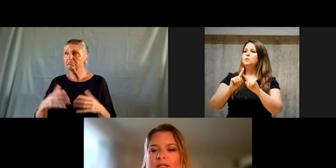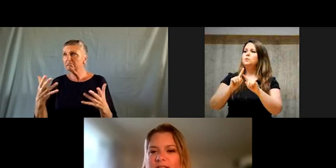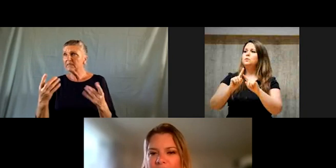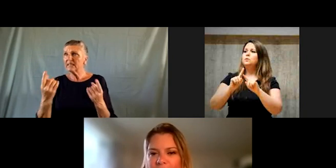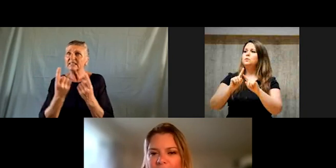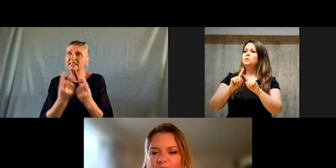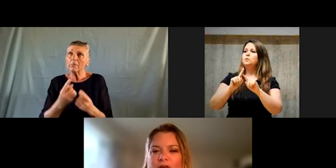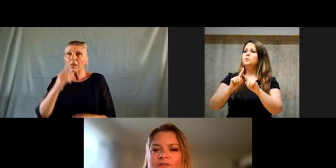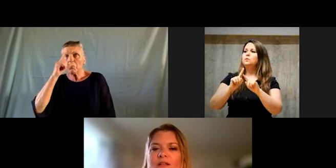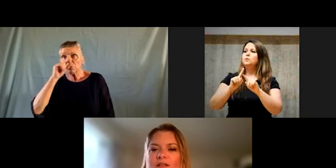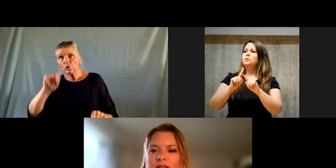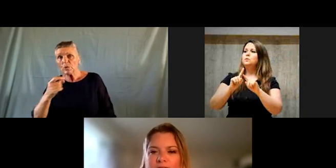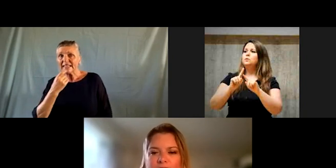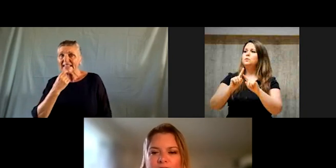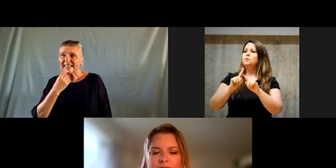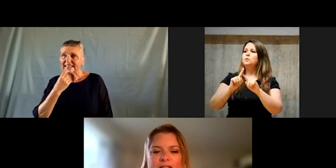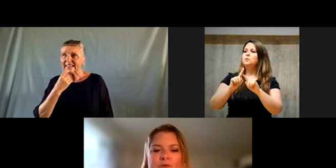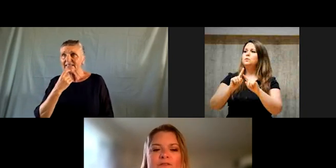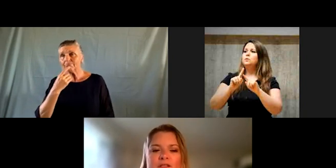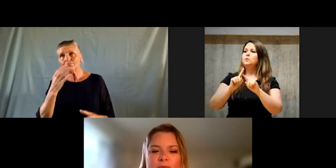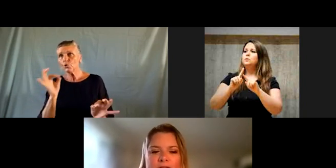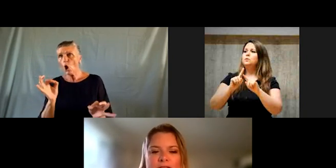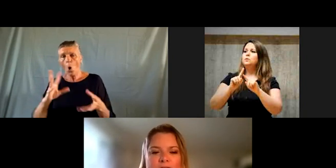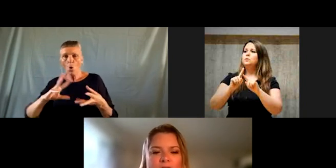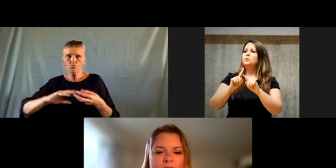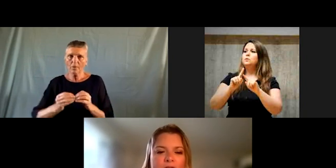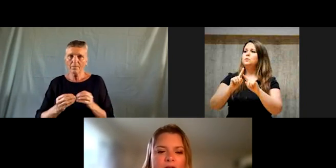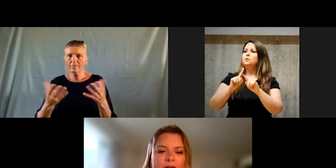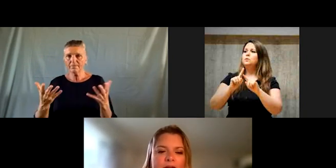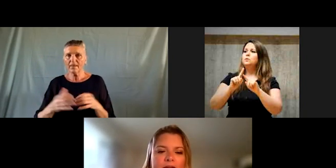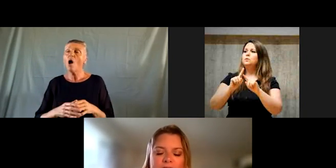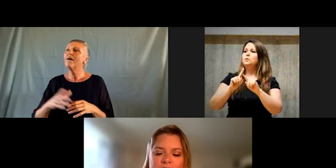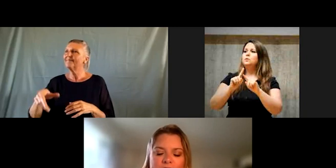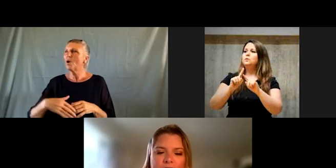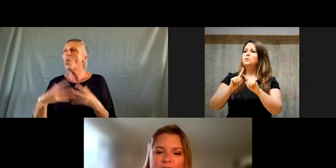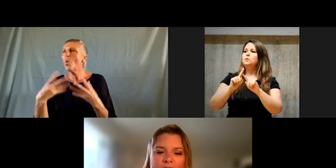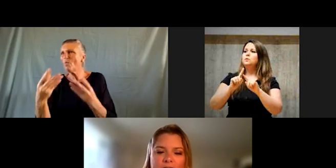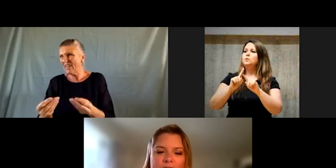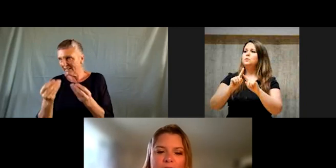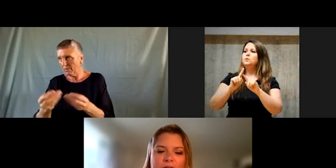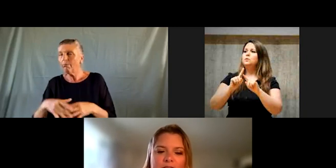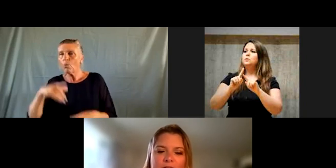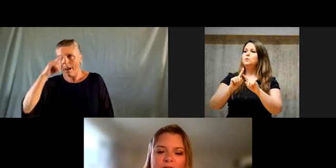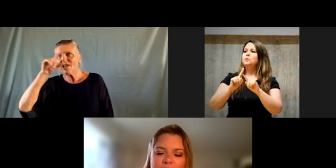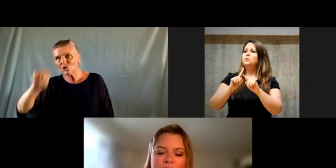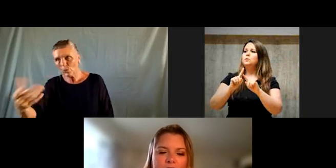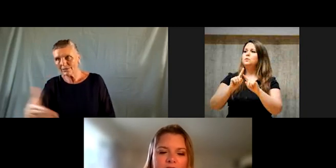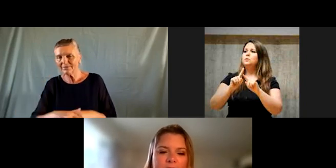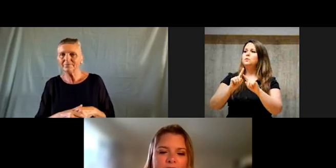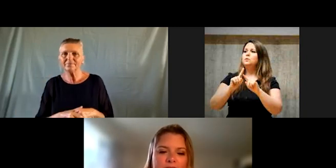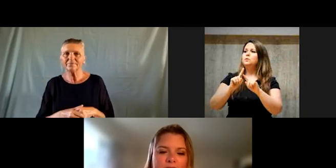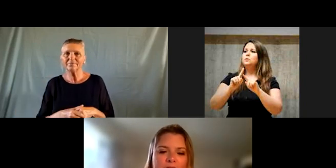do easily and conveniently. That's what feasible means. And I want to tell